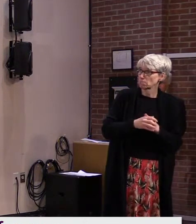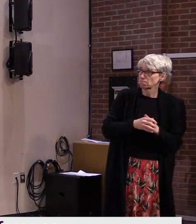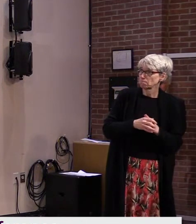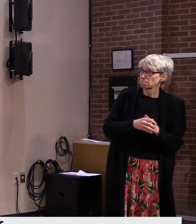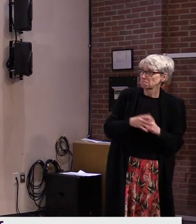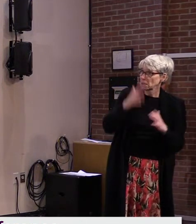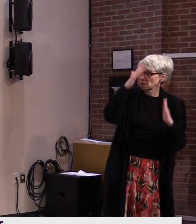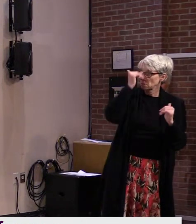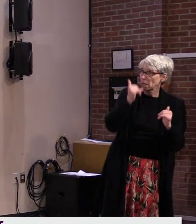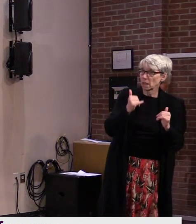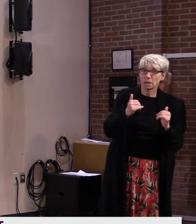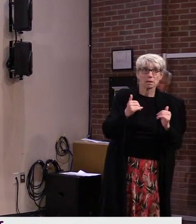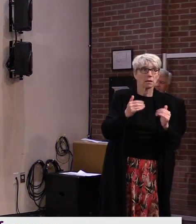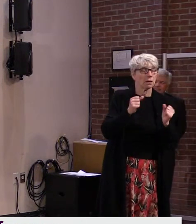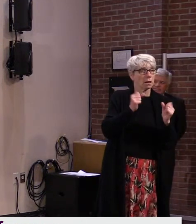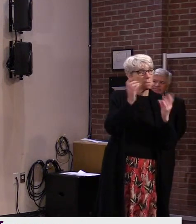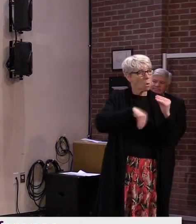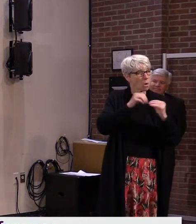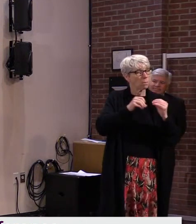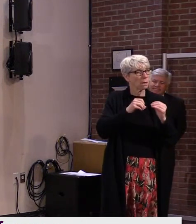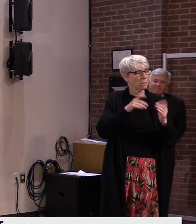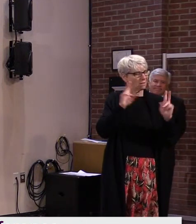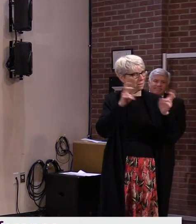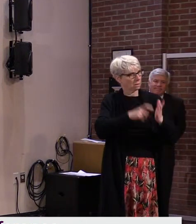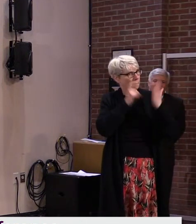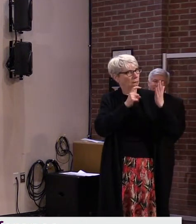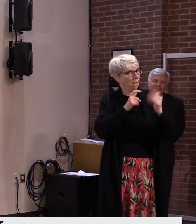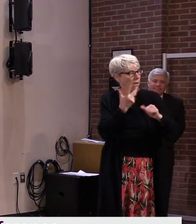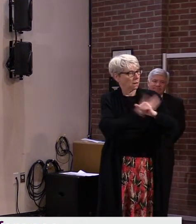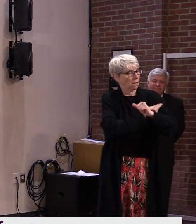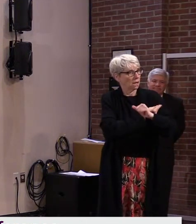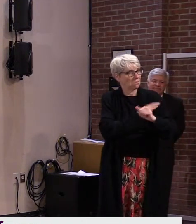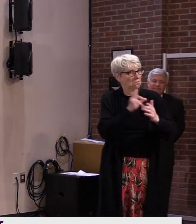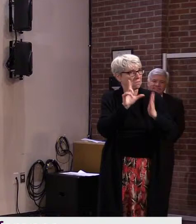demand that could build over time.